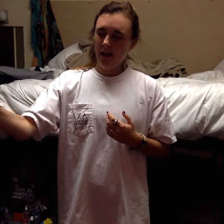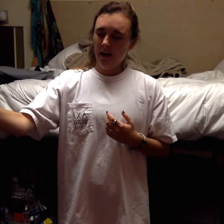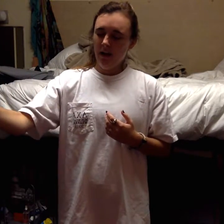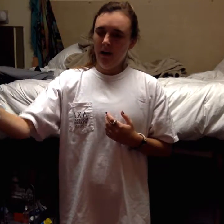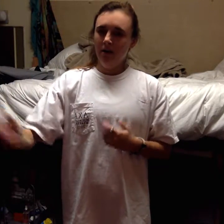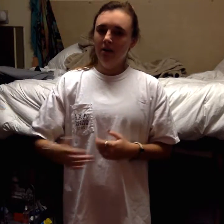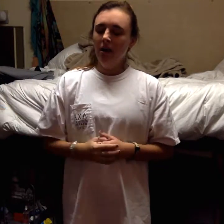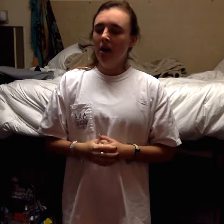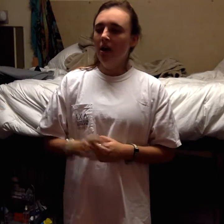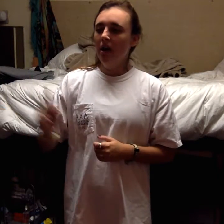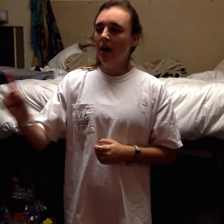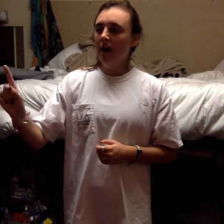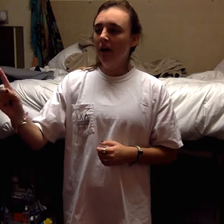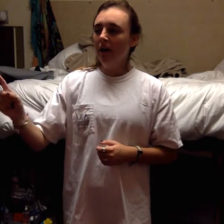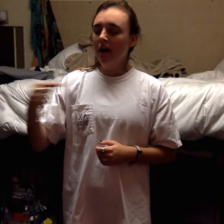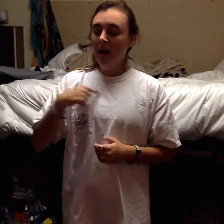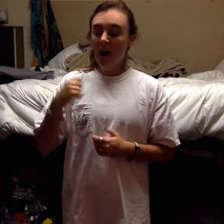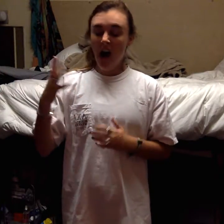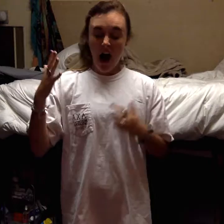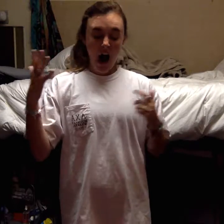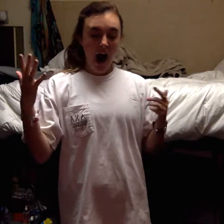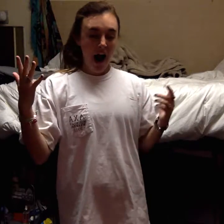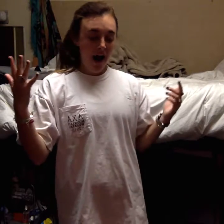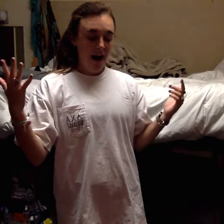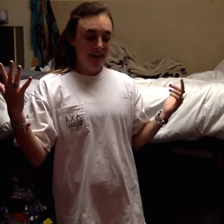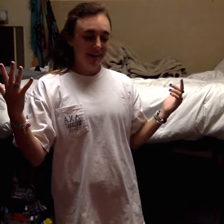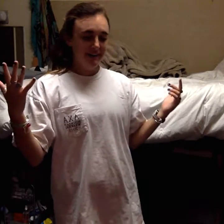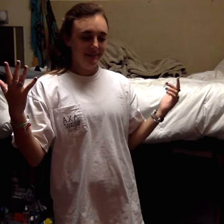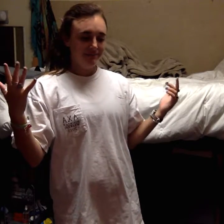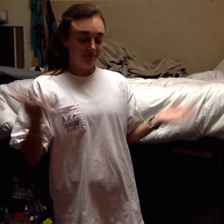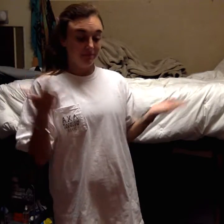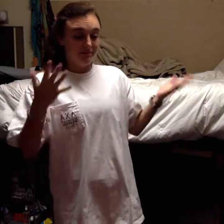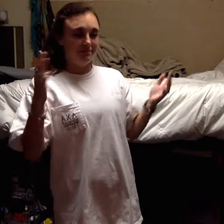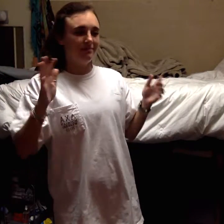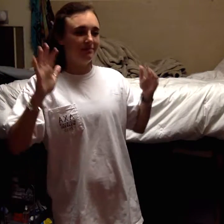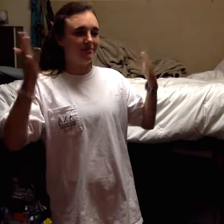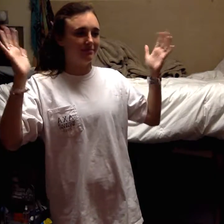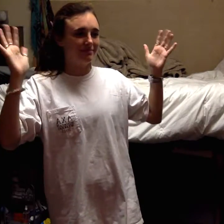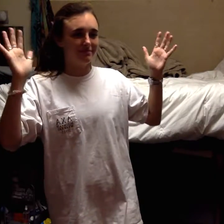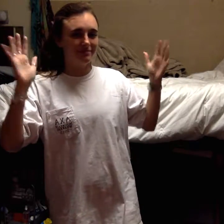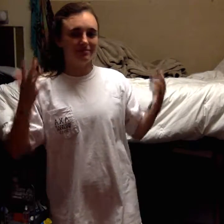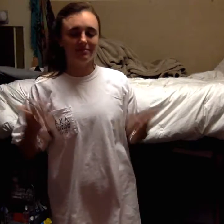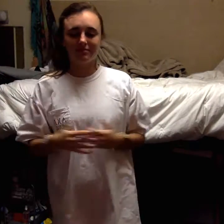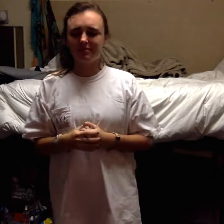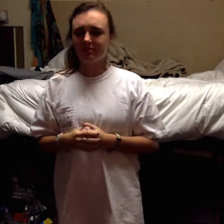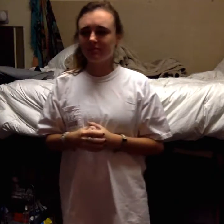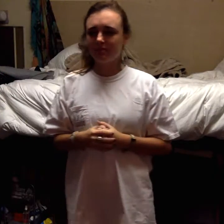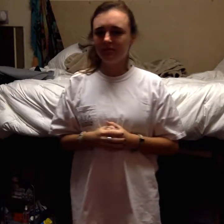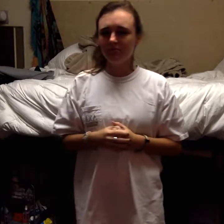goes, yay, yo, I'm here. How big is Eric? Show me.